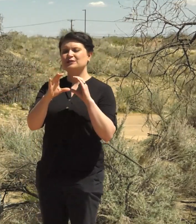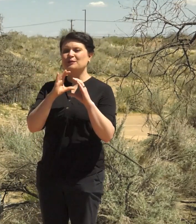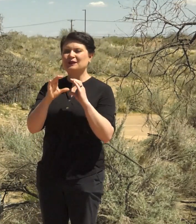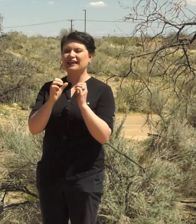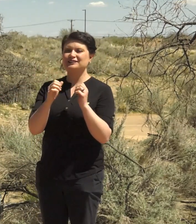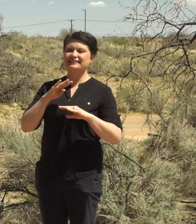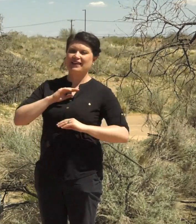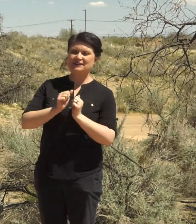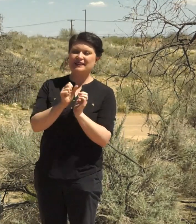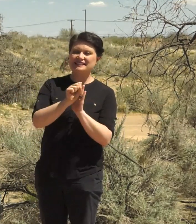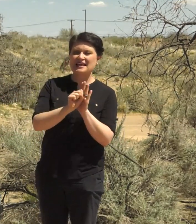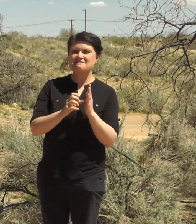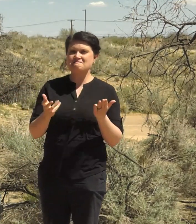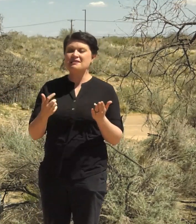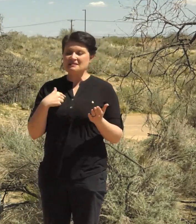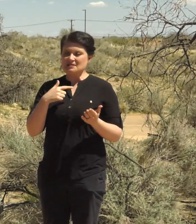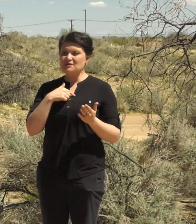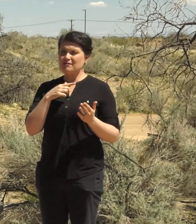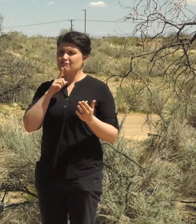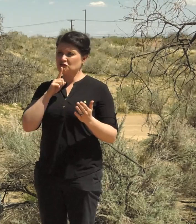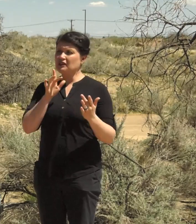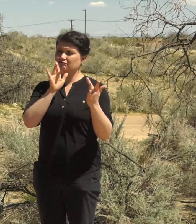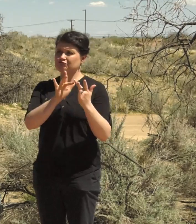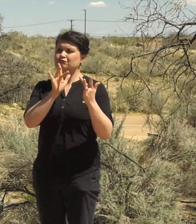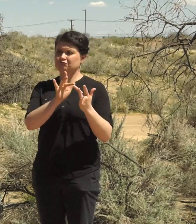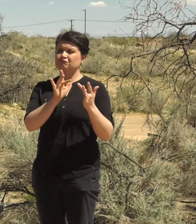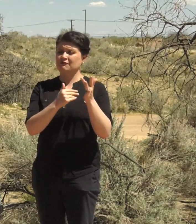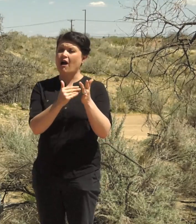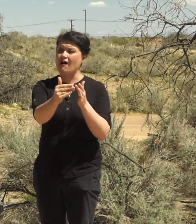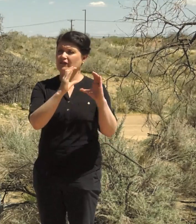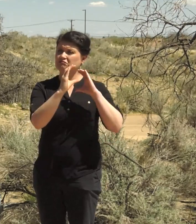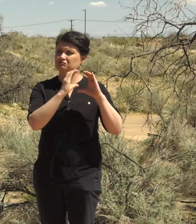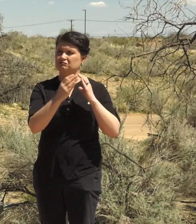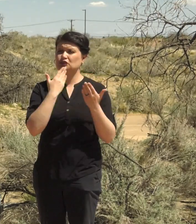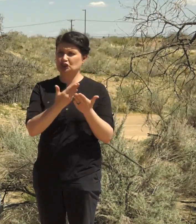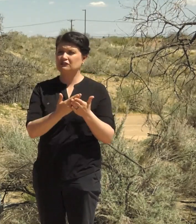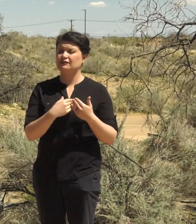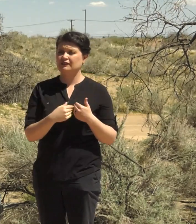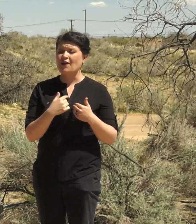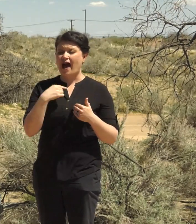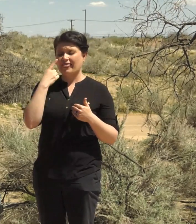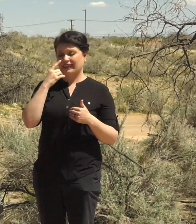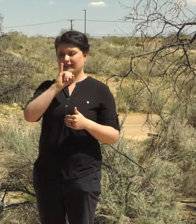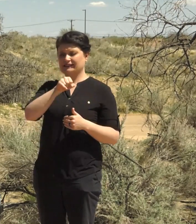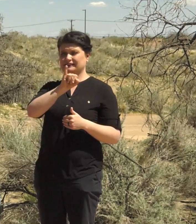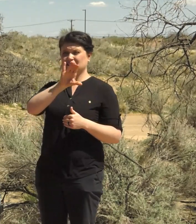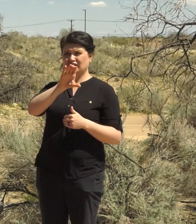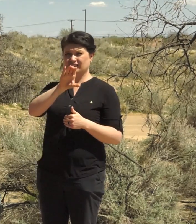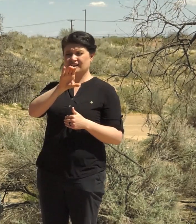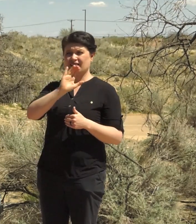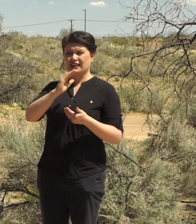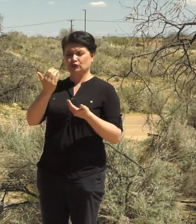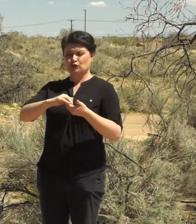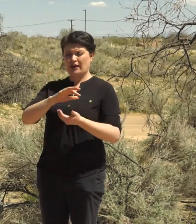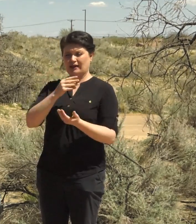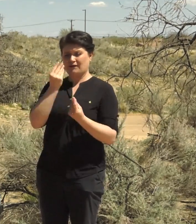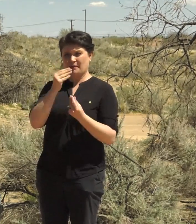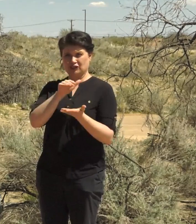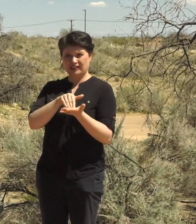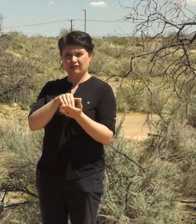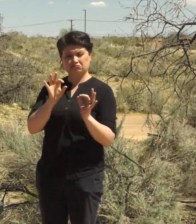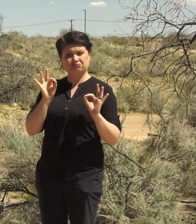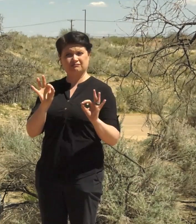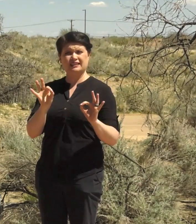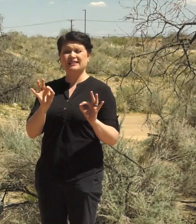state. We've been in very good touch. So I think one thing about our Joint Information Center is that, you know, it's inevitable